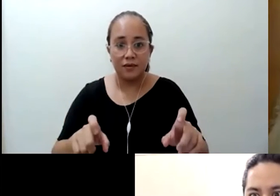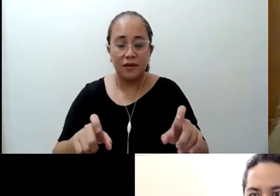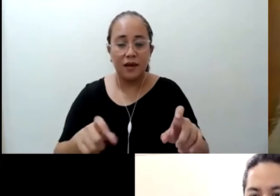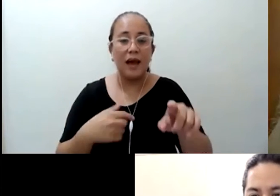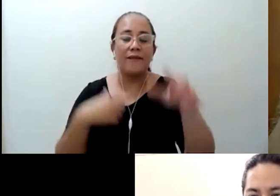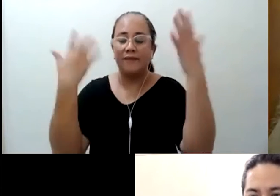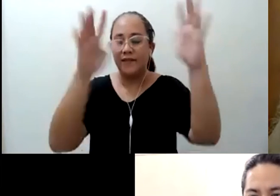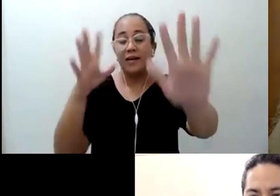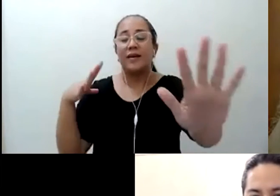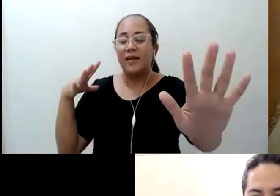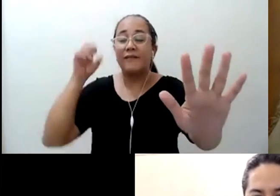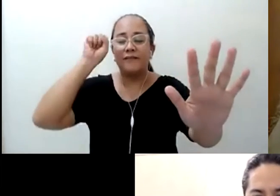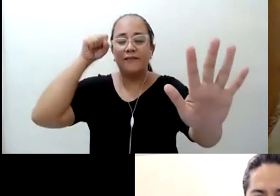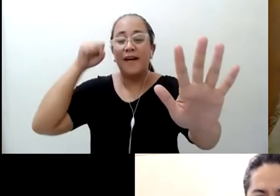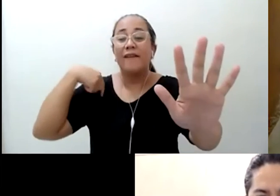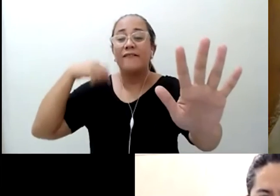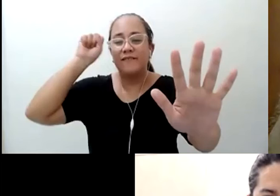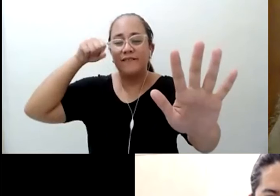Yay.